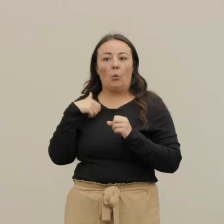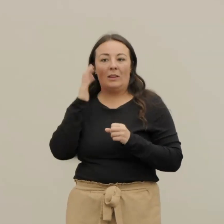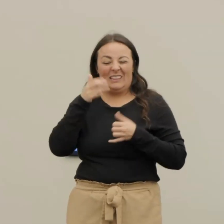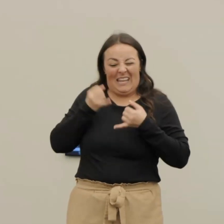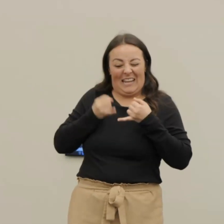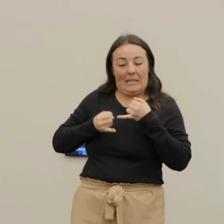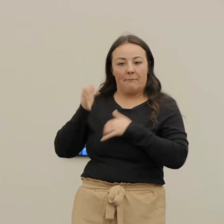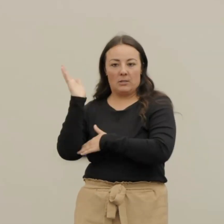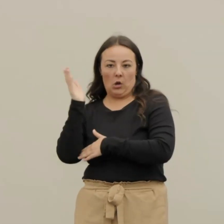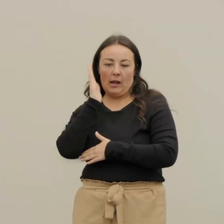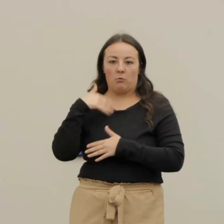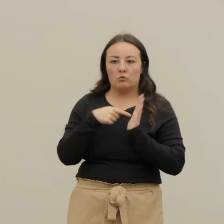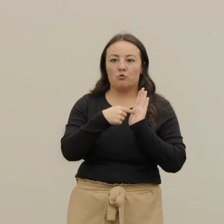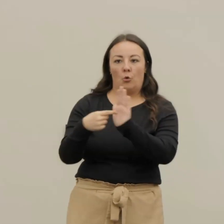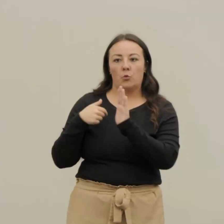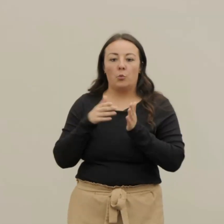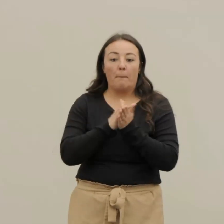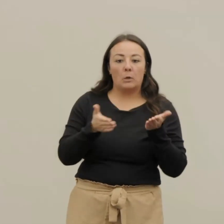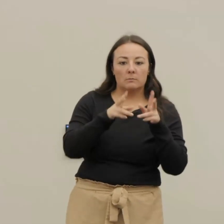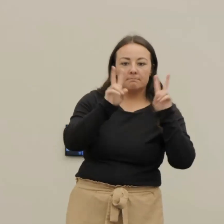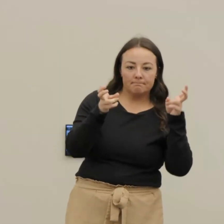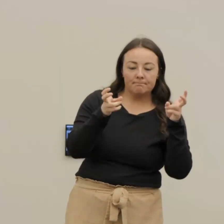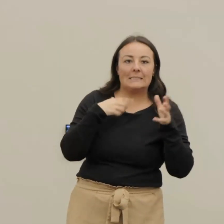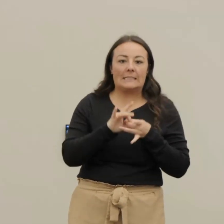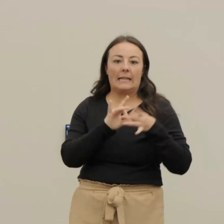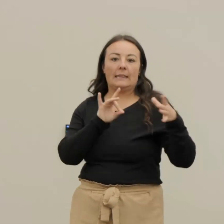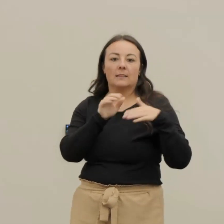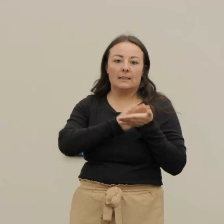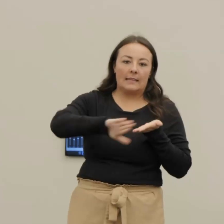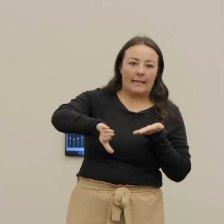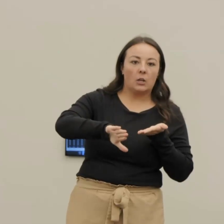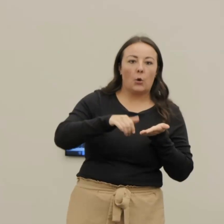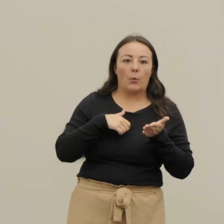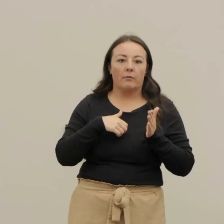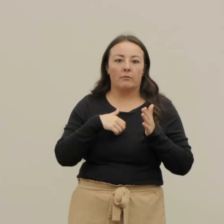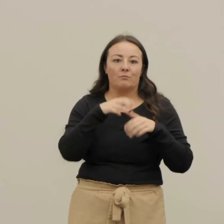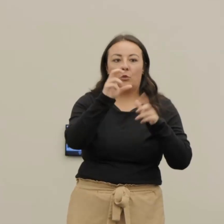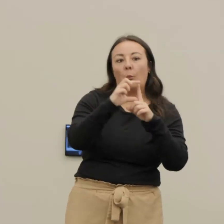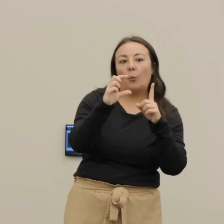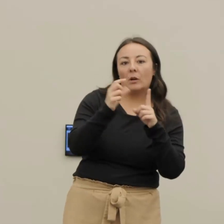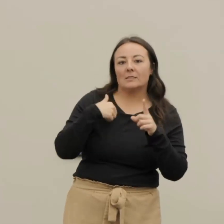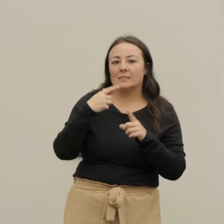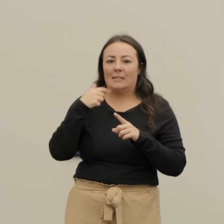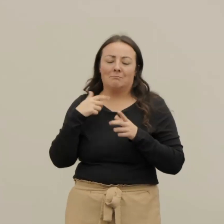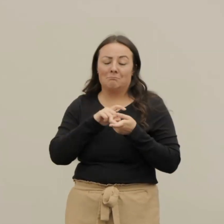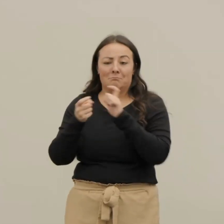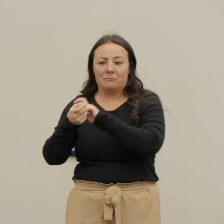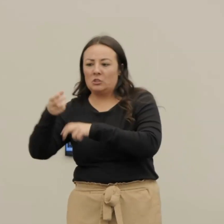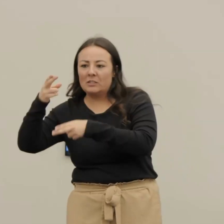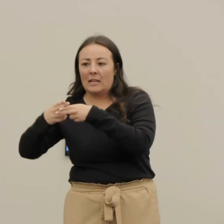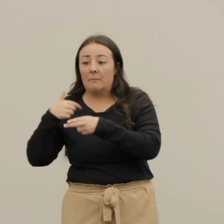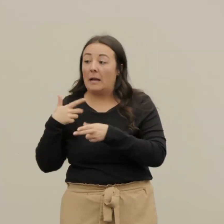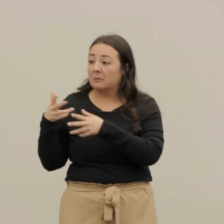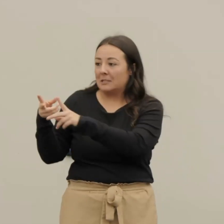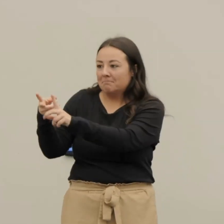Reddish, which is Letting Go of the Words. And they wouldn't let her call it Don't Make Me Read. So I'm like, well, I can name my